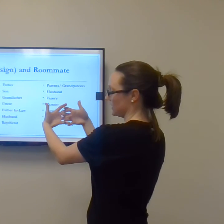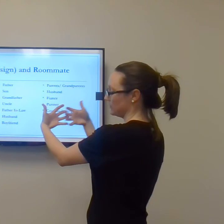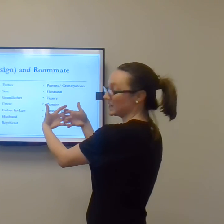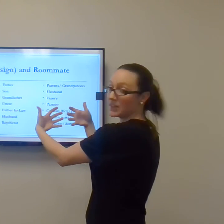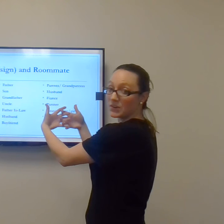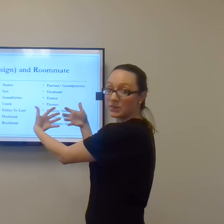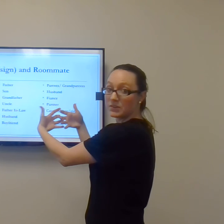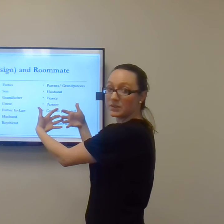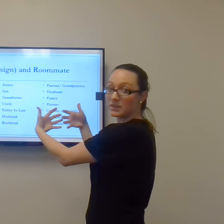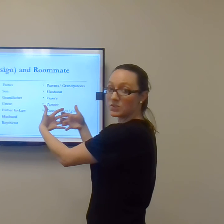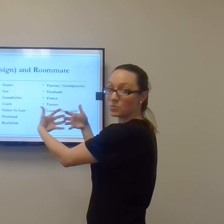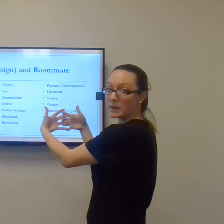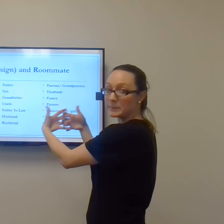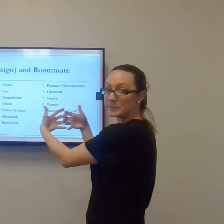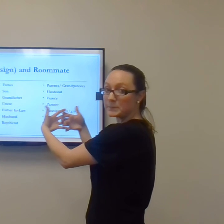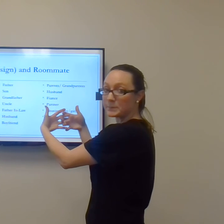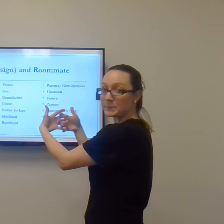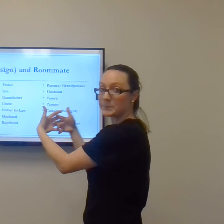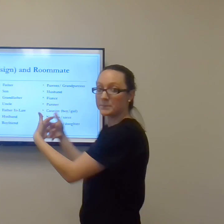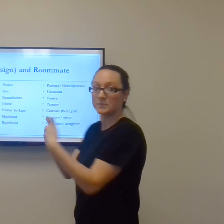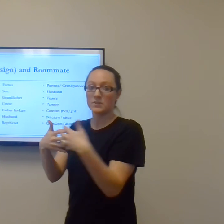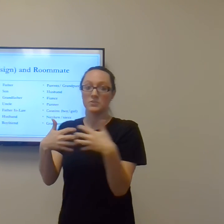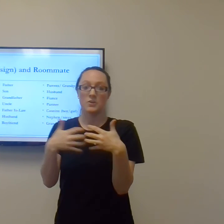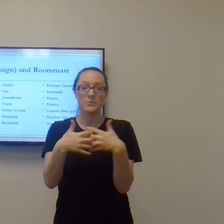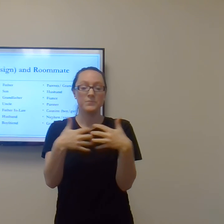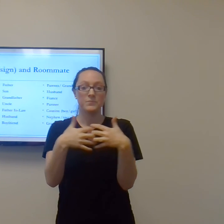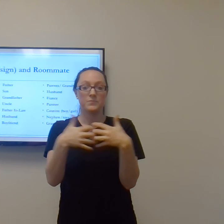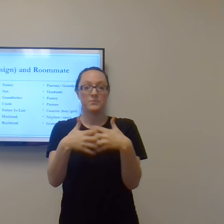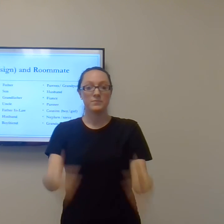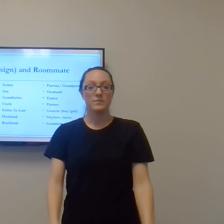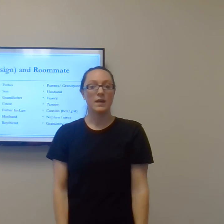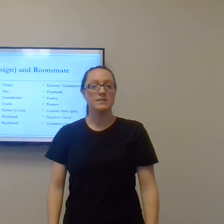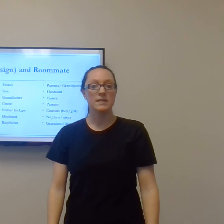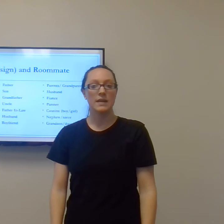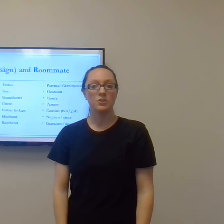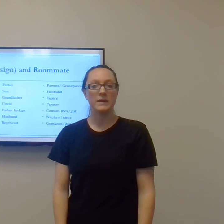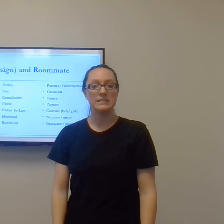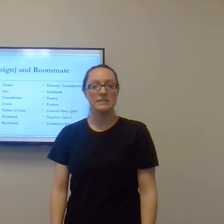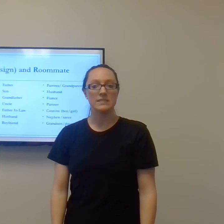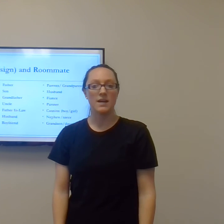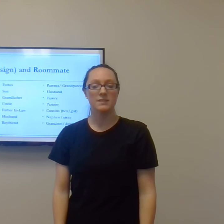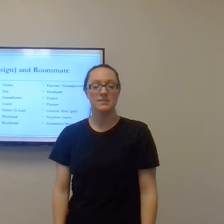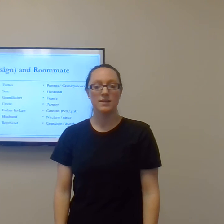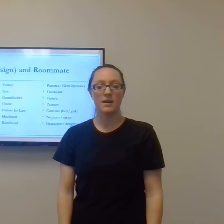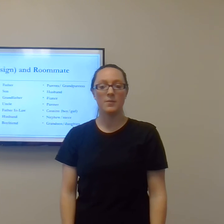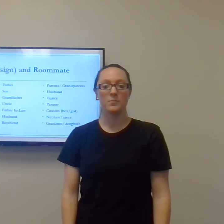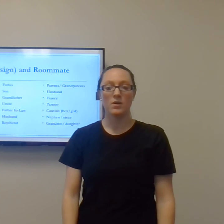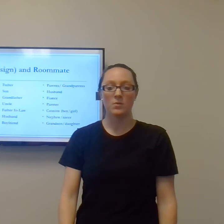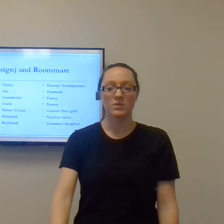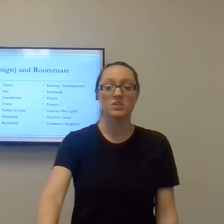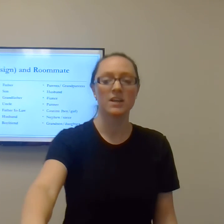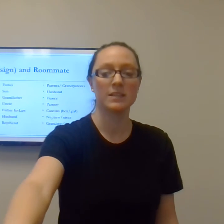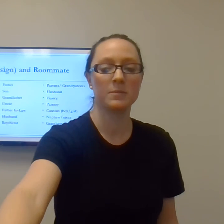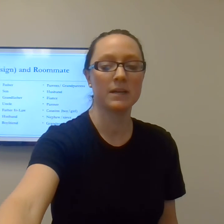them together. That's roommate. So that is kind of your basic signs. We're going to talk a little bit